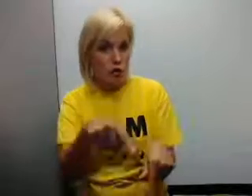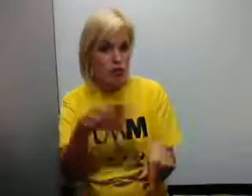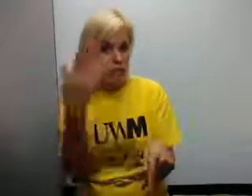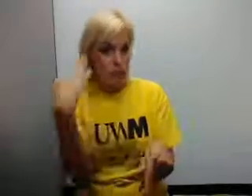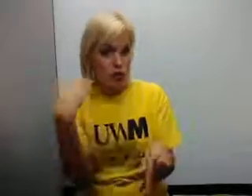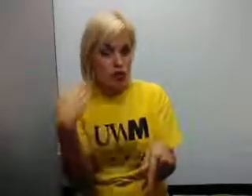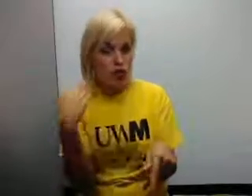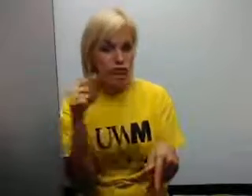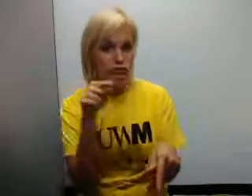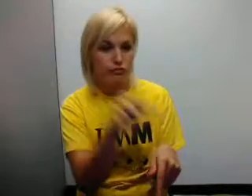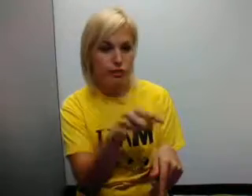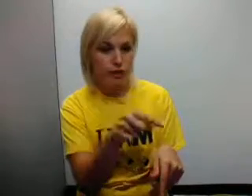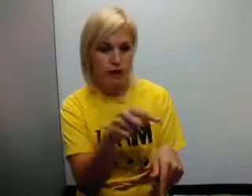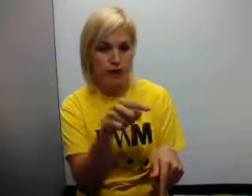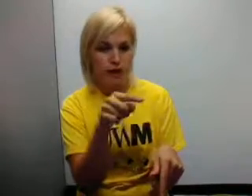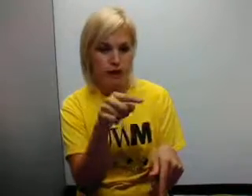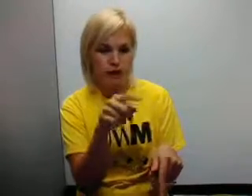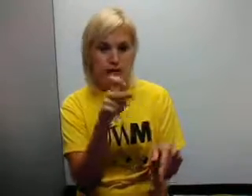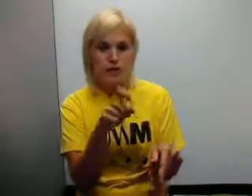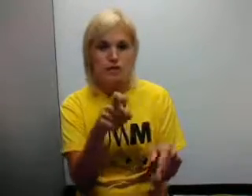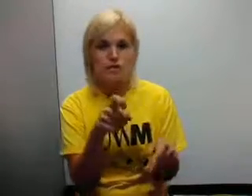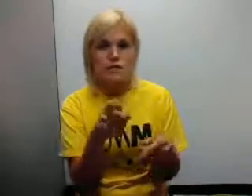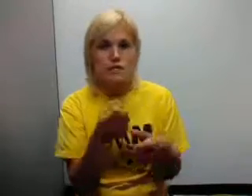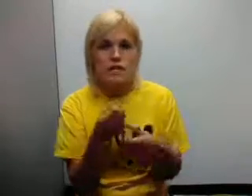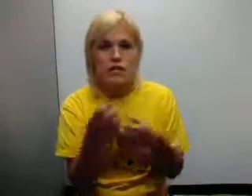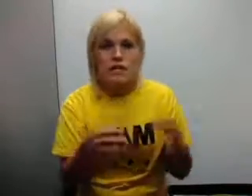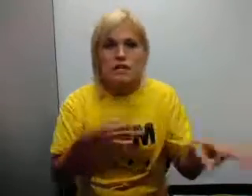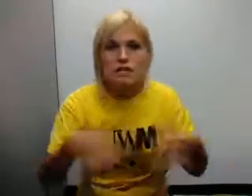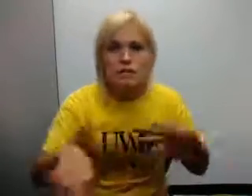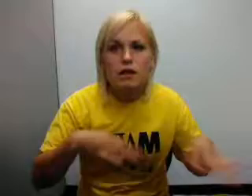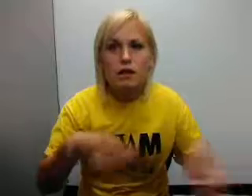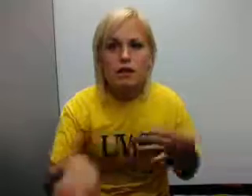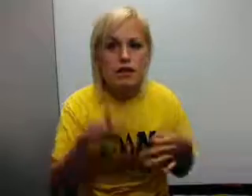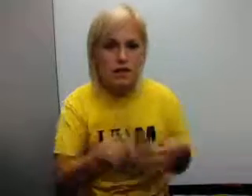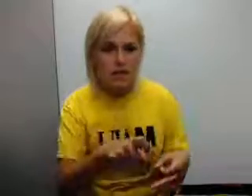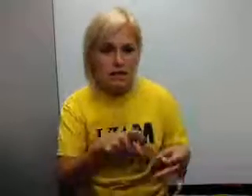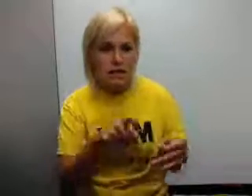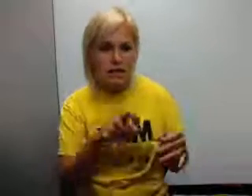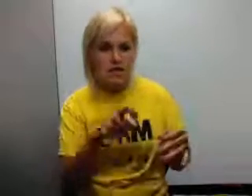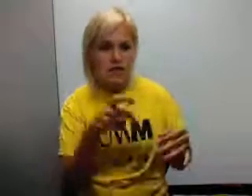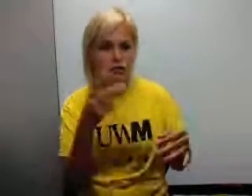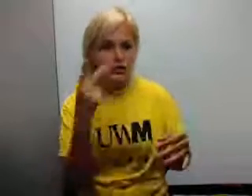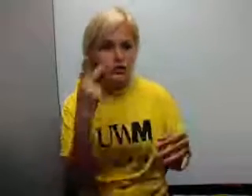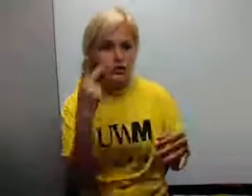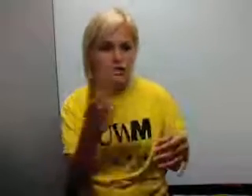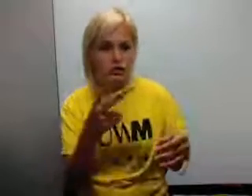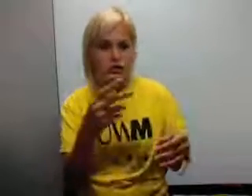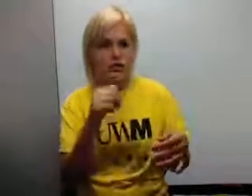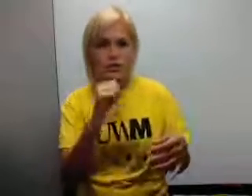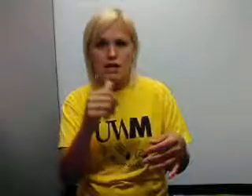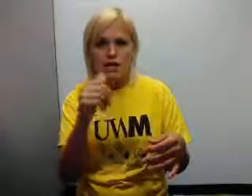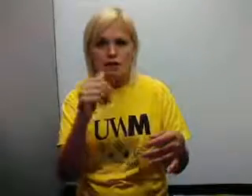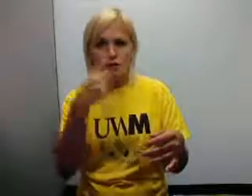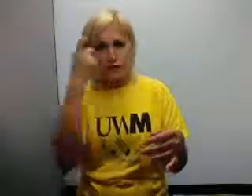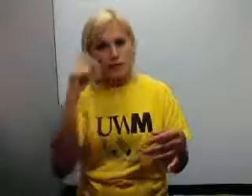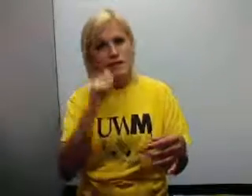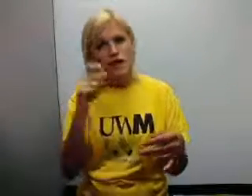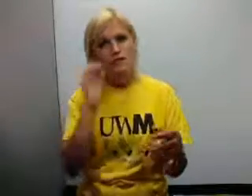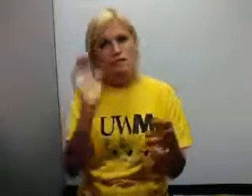shed light on the unfamiliar by setting it against the familiar. Thomas Smith writes about a soccer game